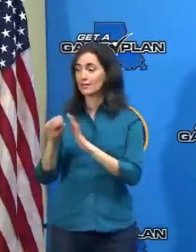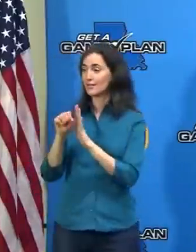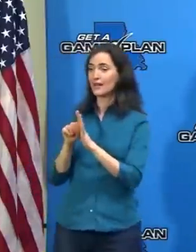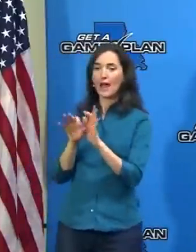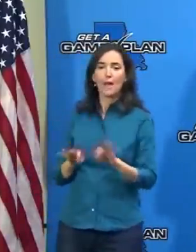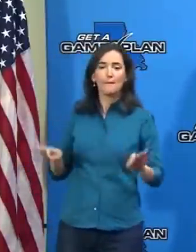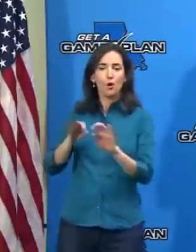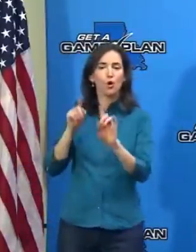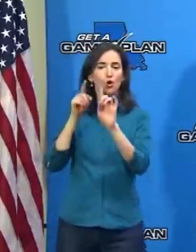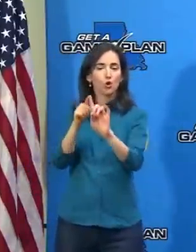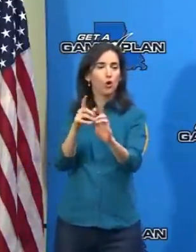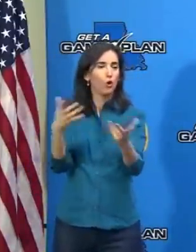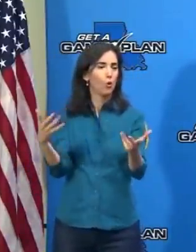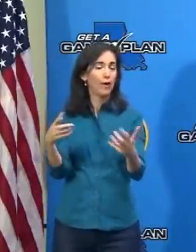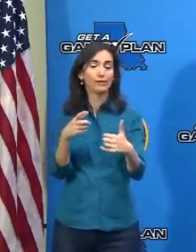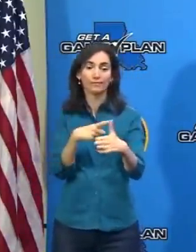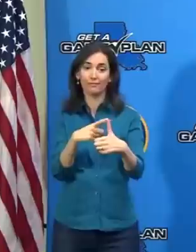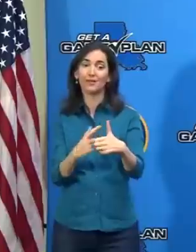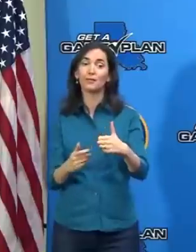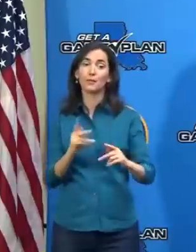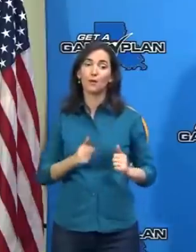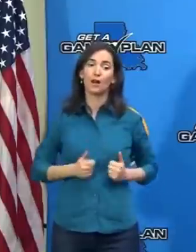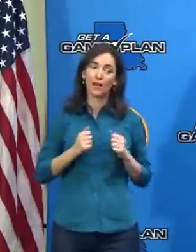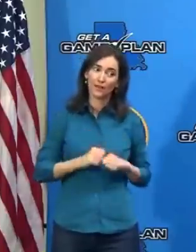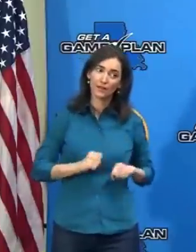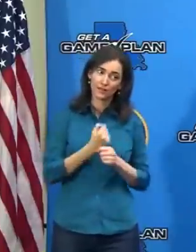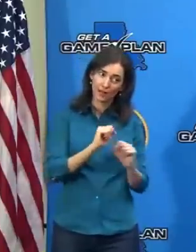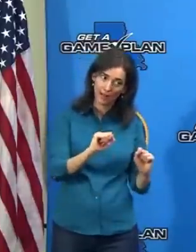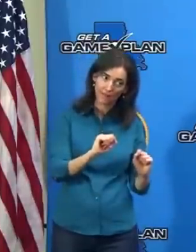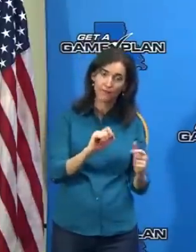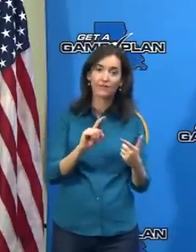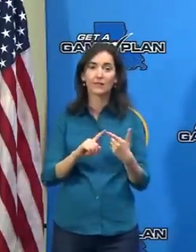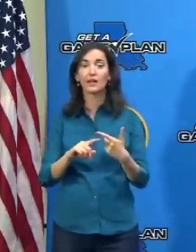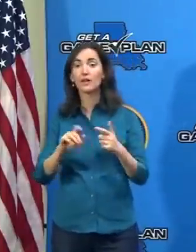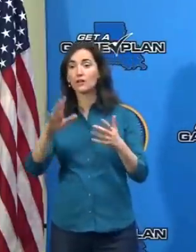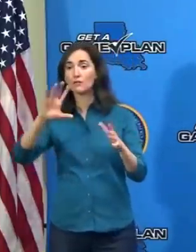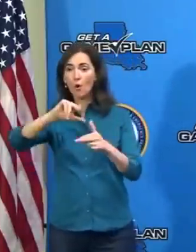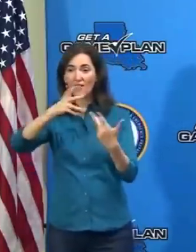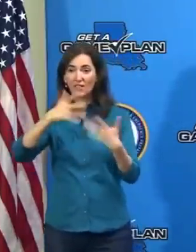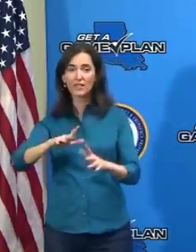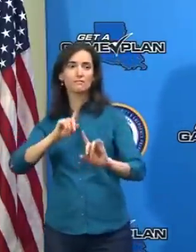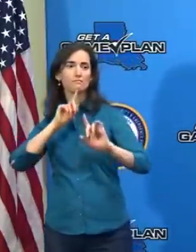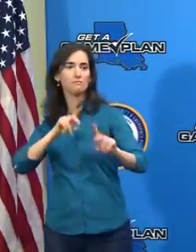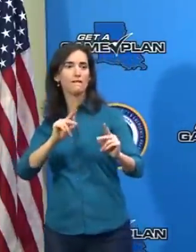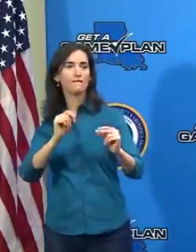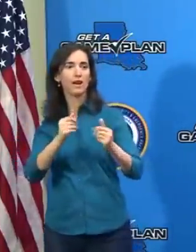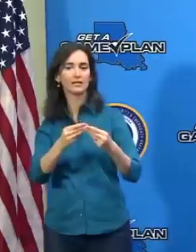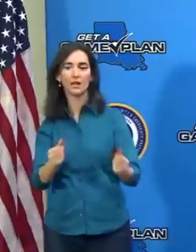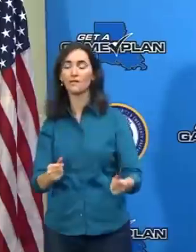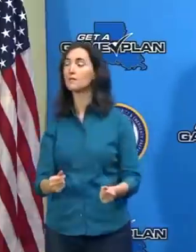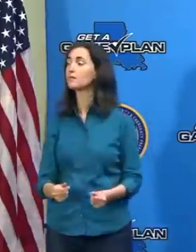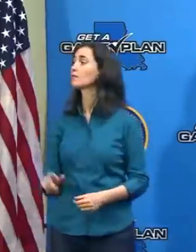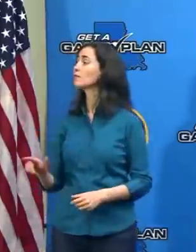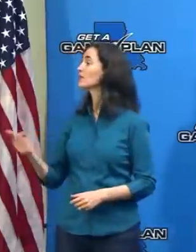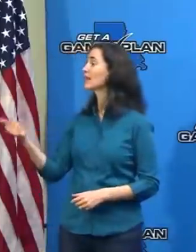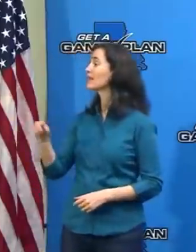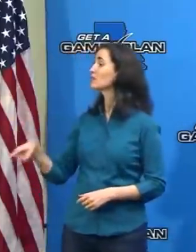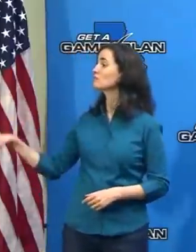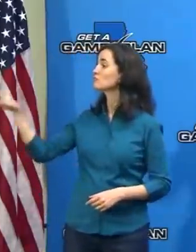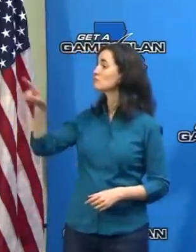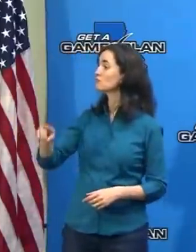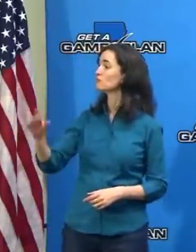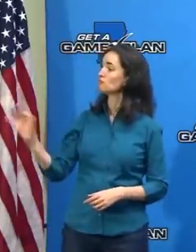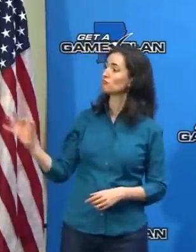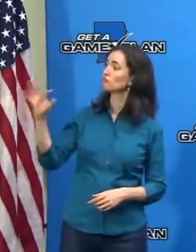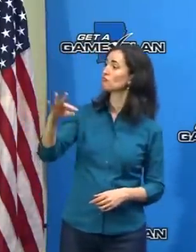is principally life-saving in the immediate response to the storm. Was there anything that anybody over there